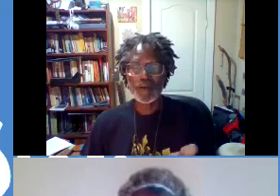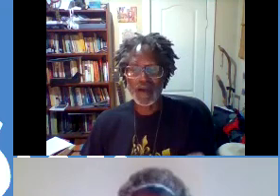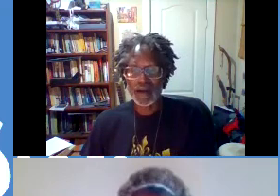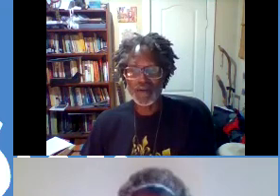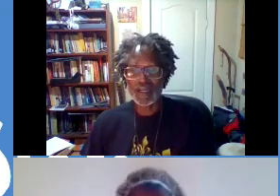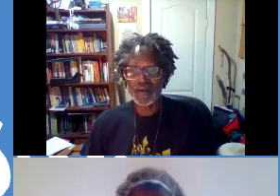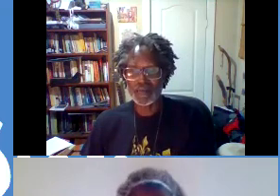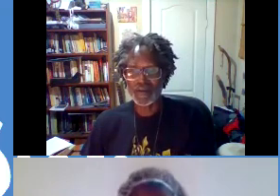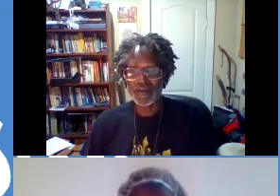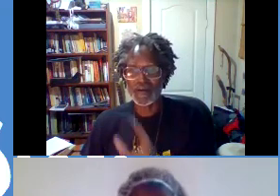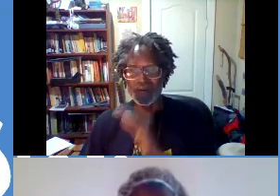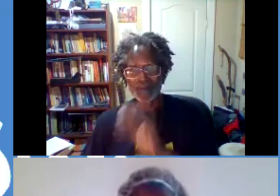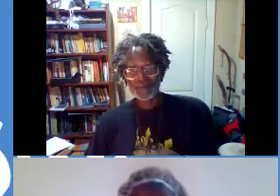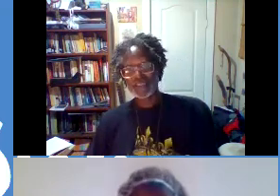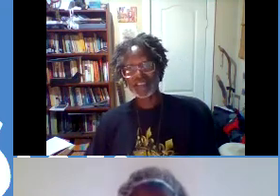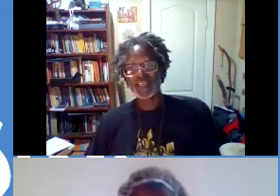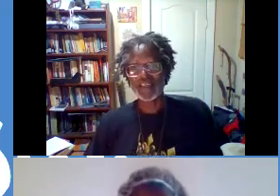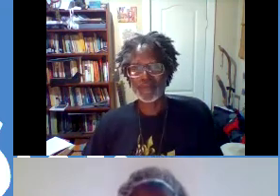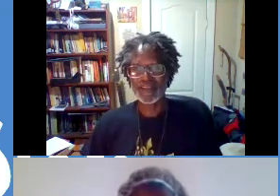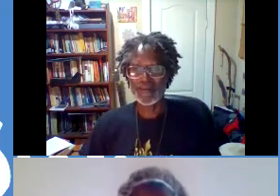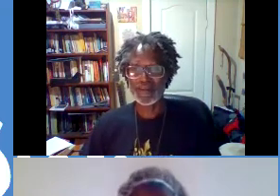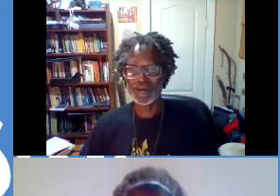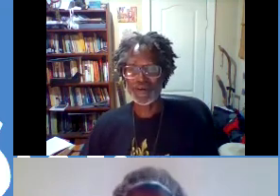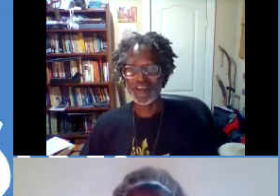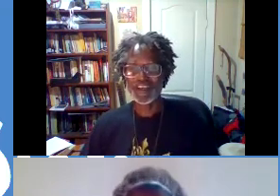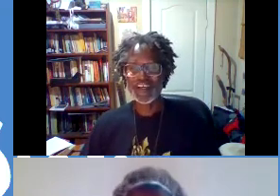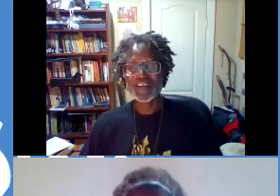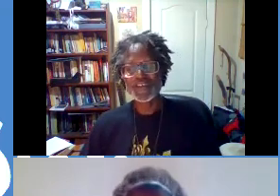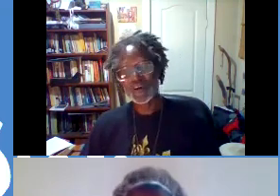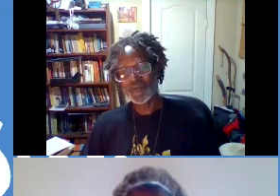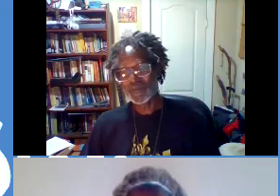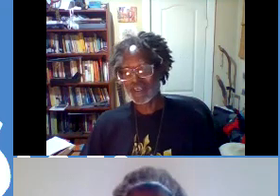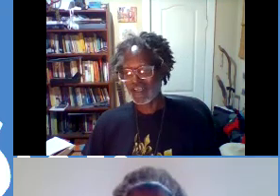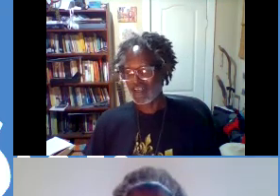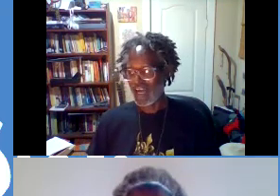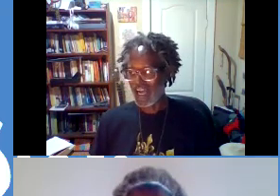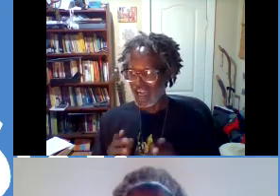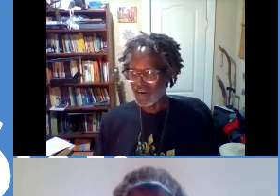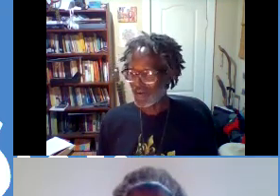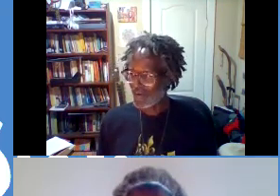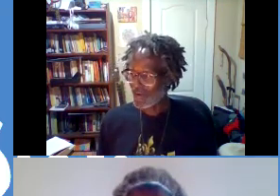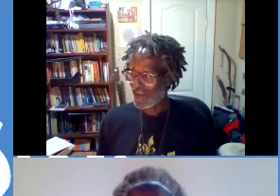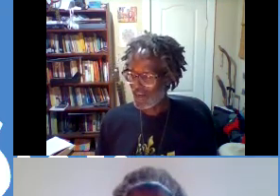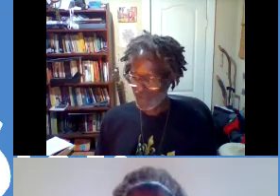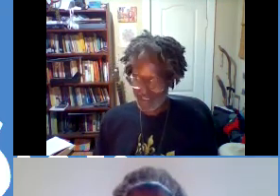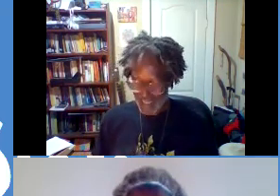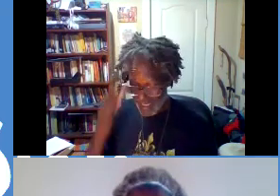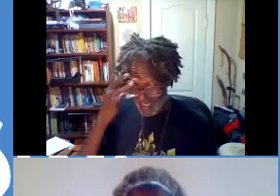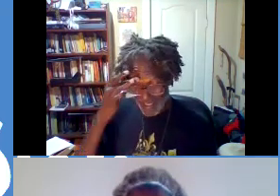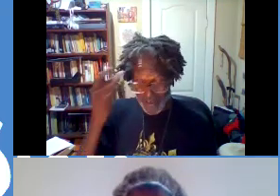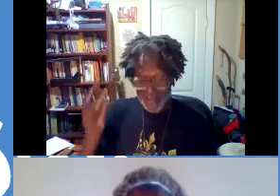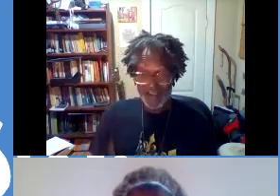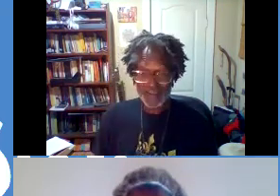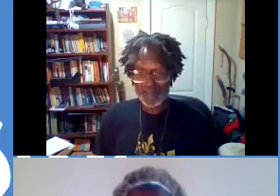know, but I want to count. I'm gonna make this last comment. I'm gonna let you go on. You know, but I noticed